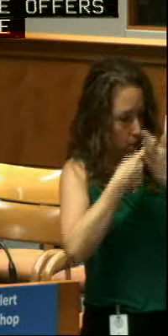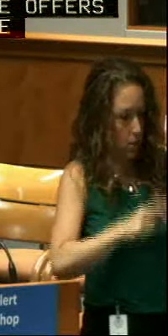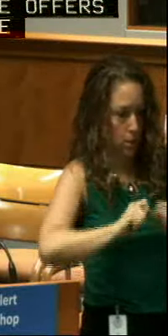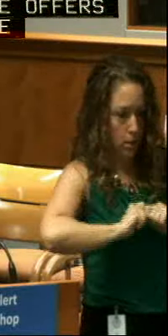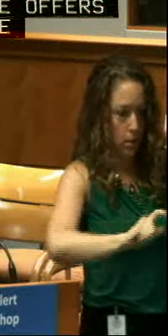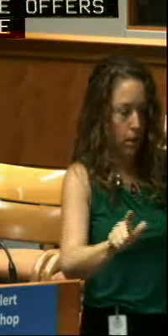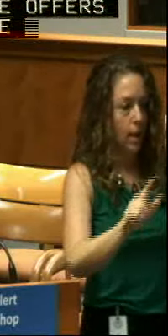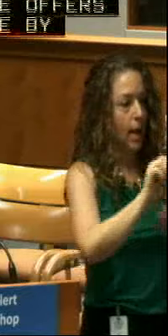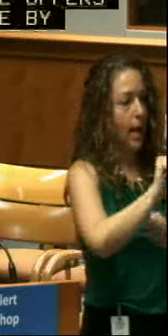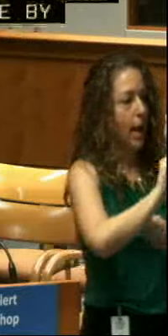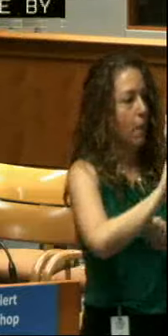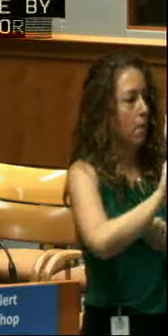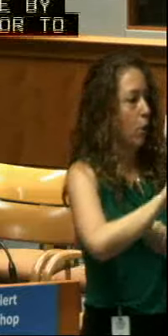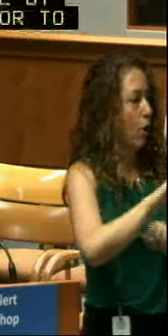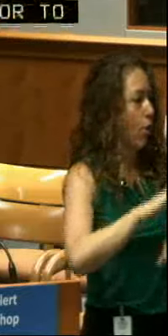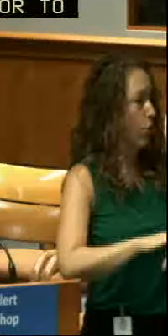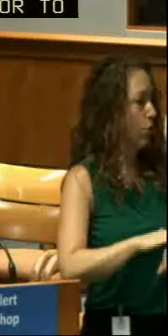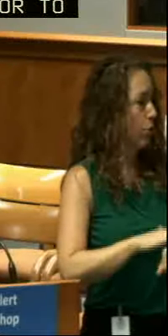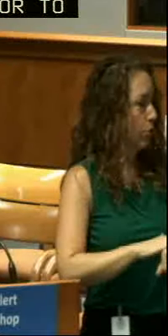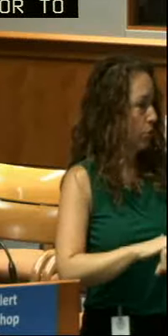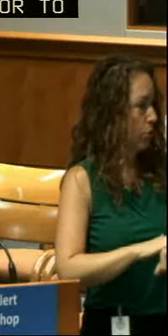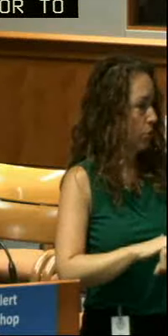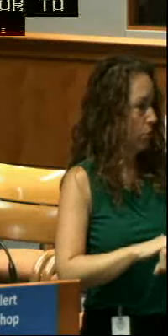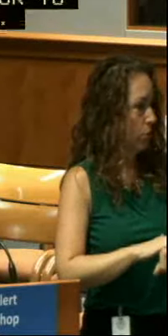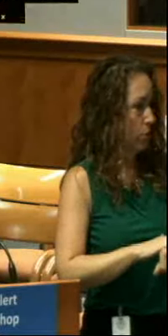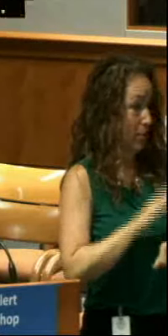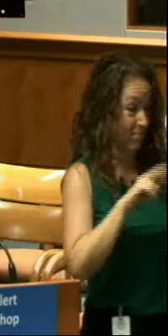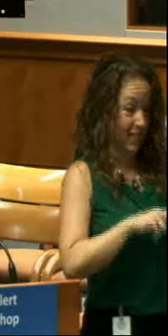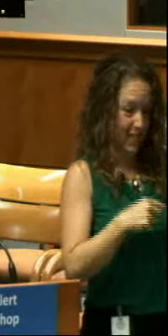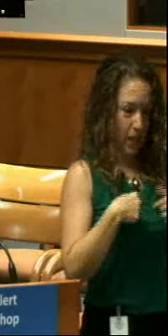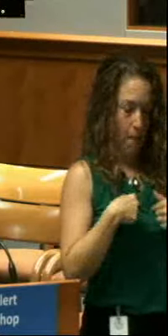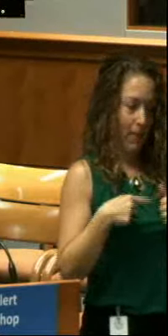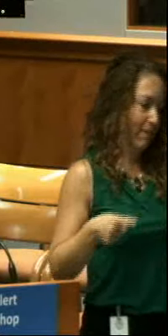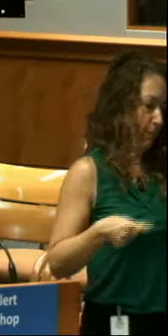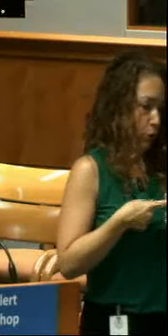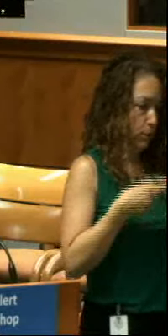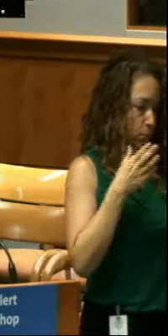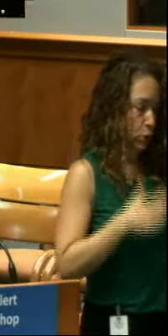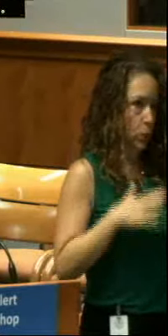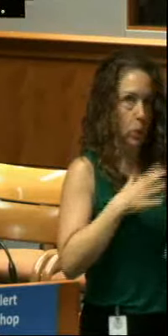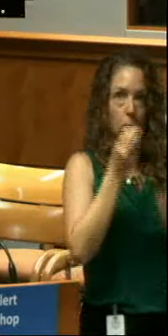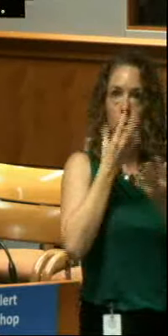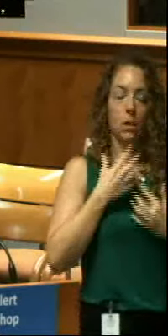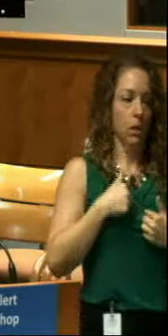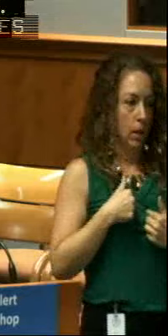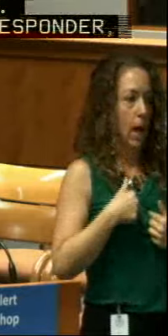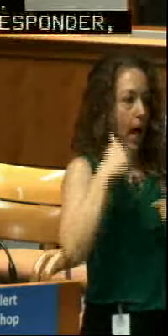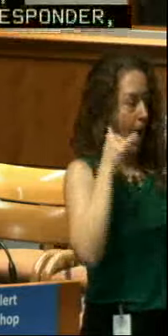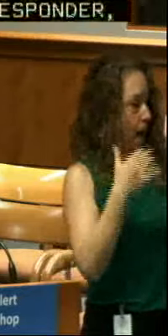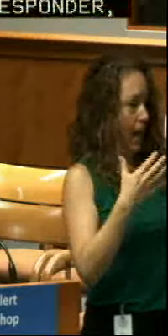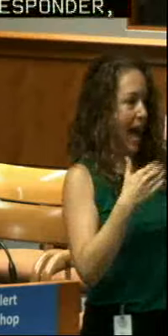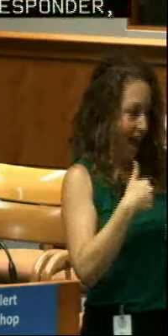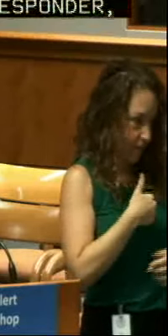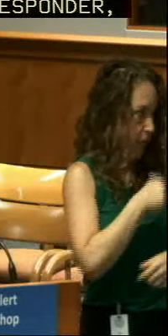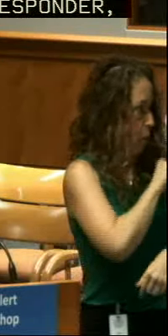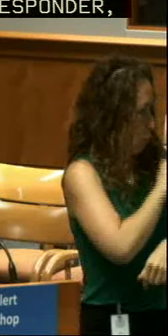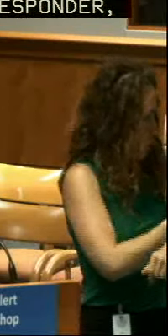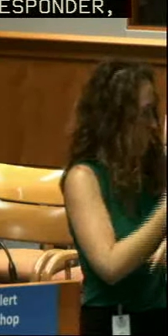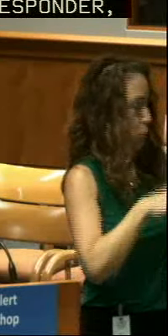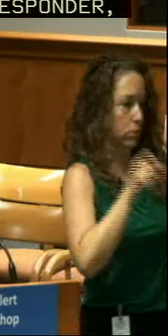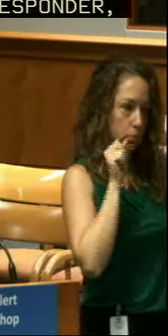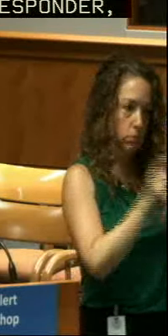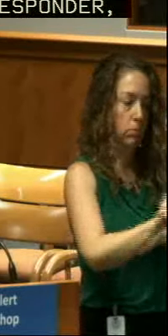first responder, that is the person in the best position to initiate the alert, saving the precious seconds that count for